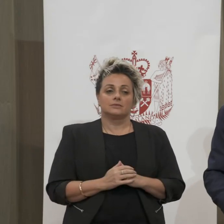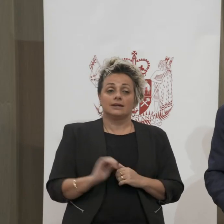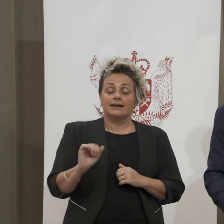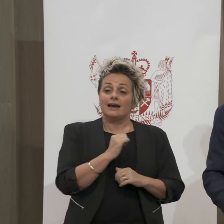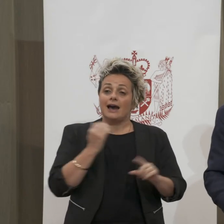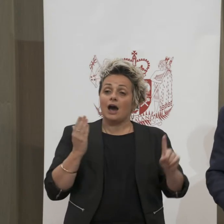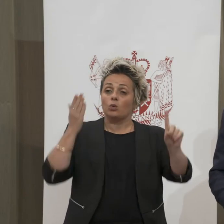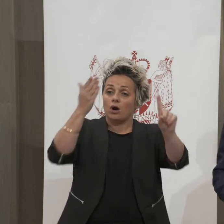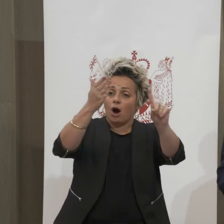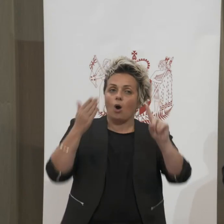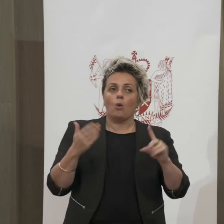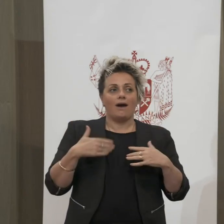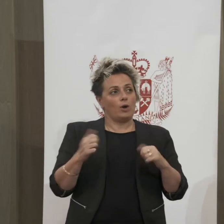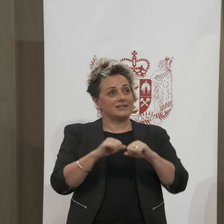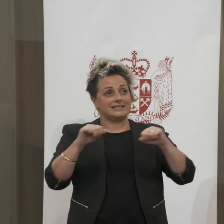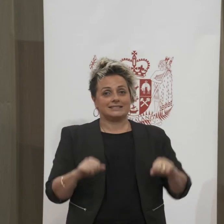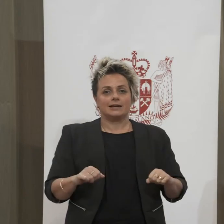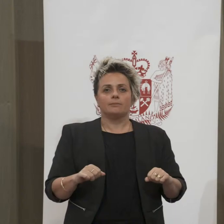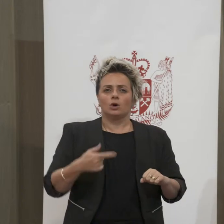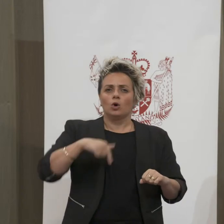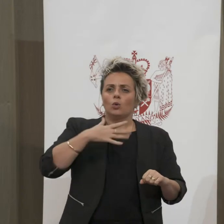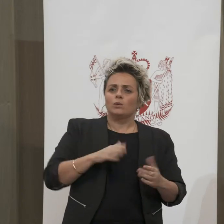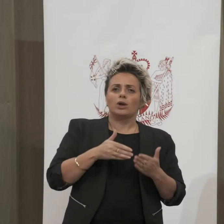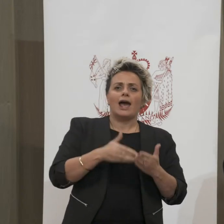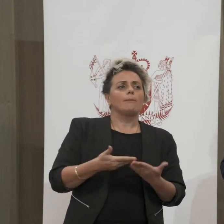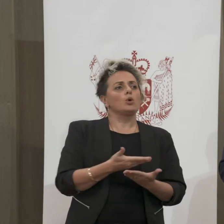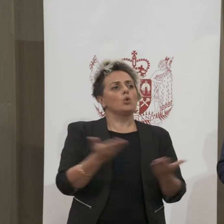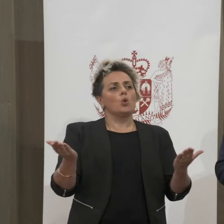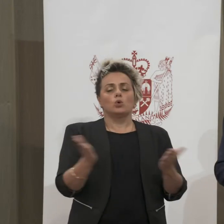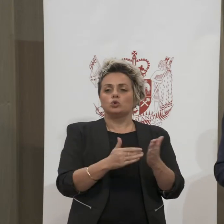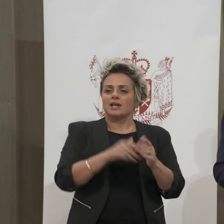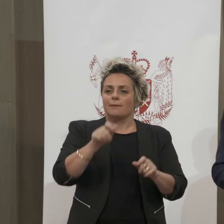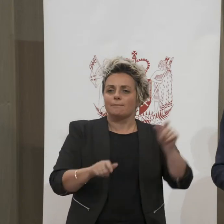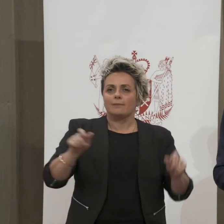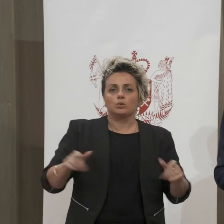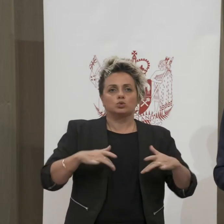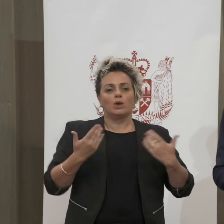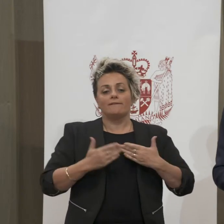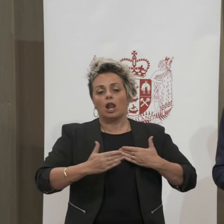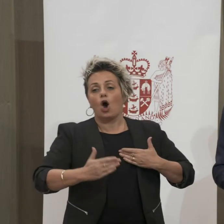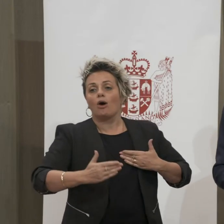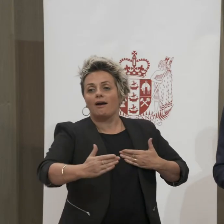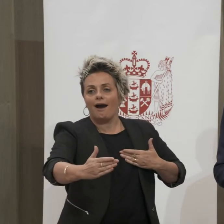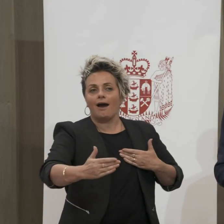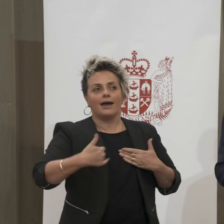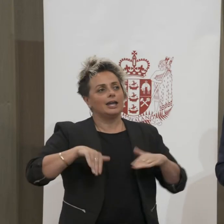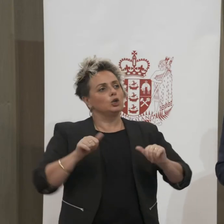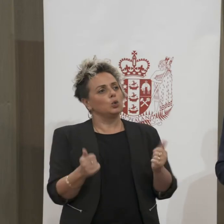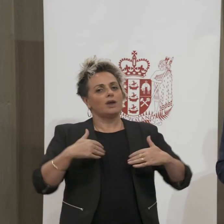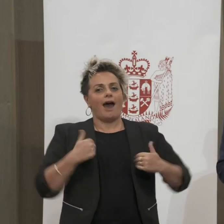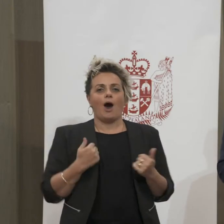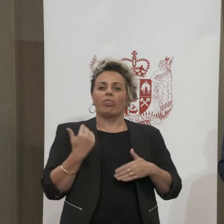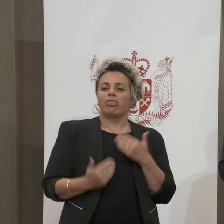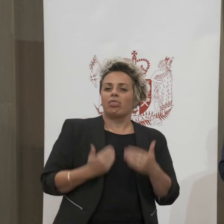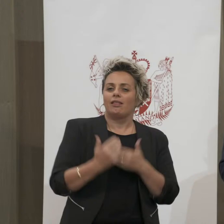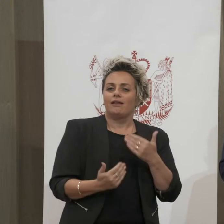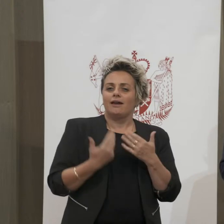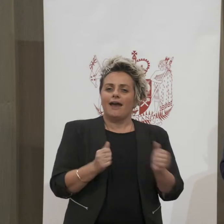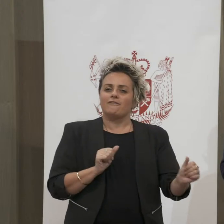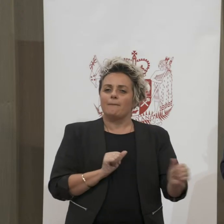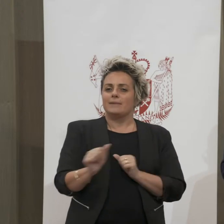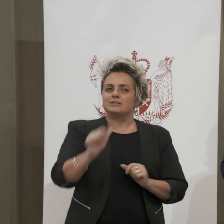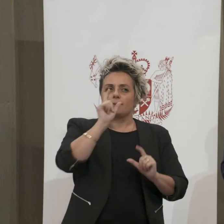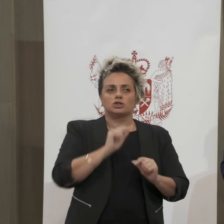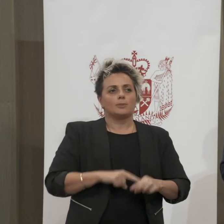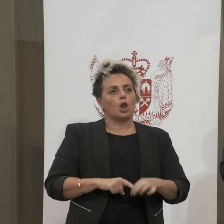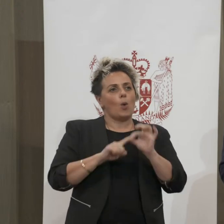Our goal is a health system that helps all New Zealanders to live longer, in good health, and have the best